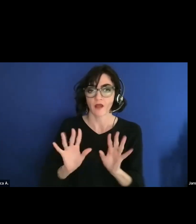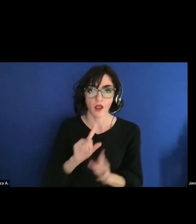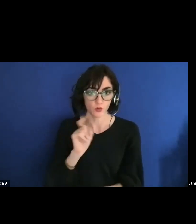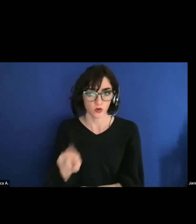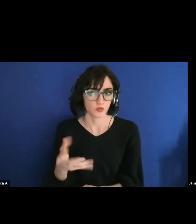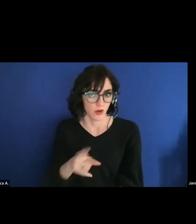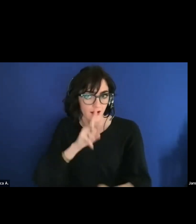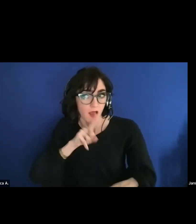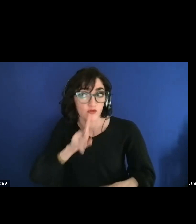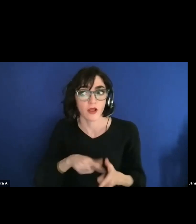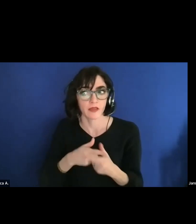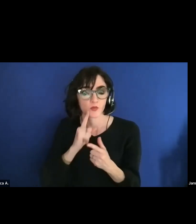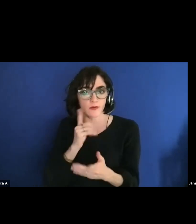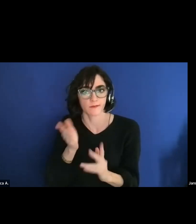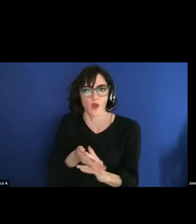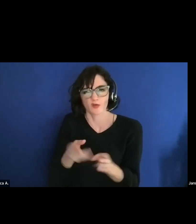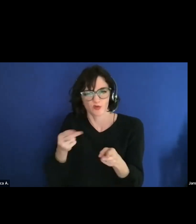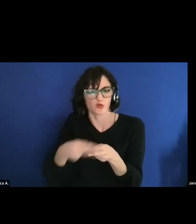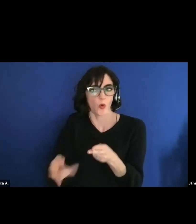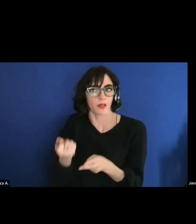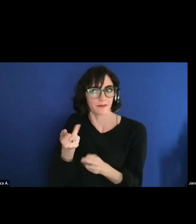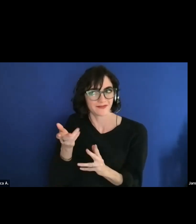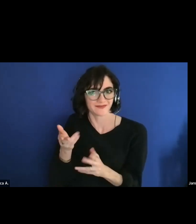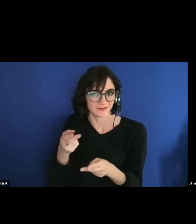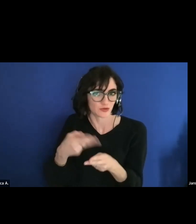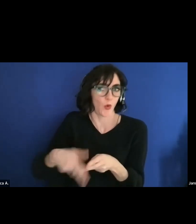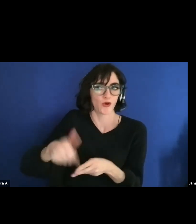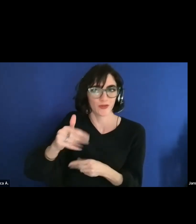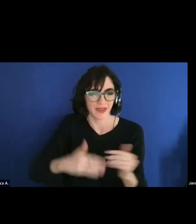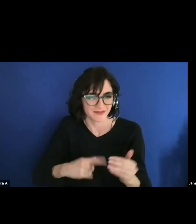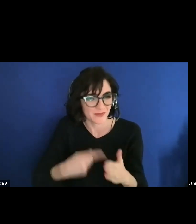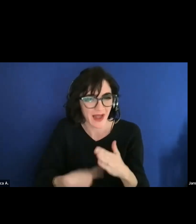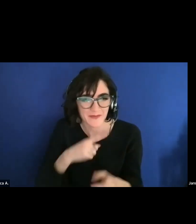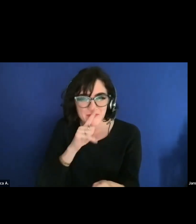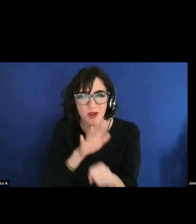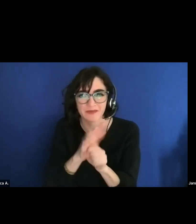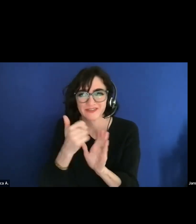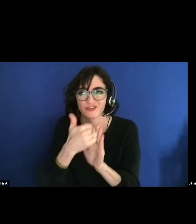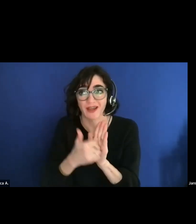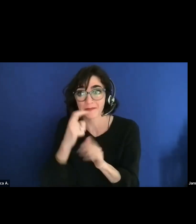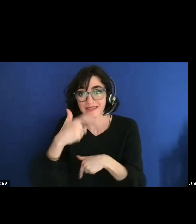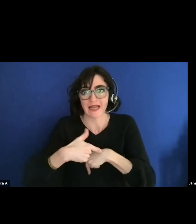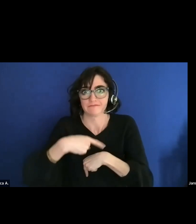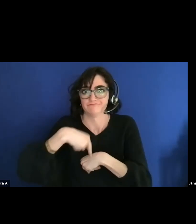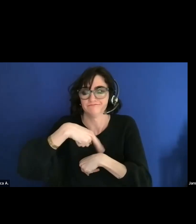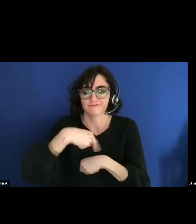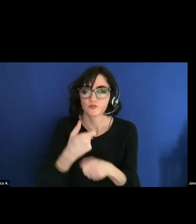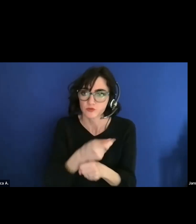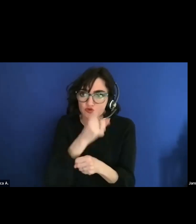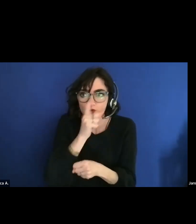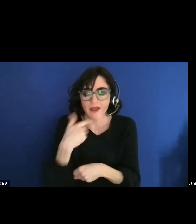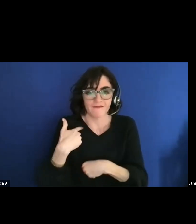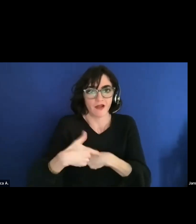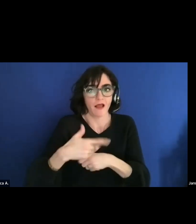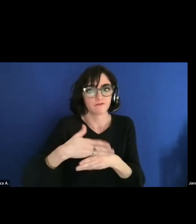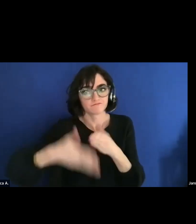do want to give you a break. We'll probably have to shorten it a little bit over what I promised you because we are getting short on time, and I want to make sure we have lots of time for our discussion,